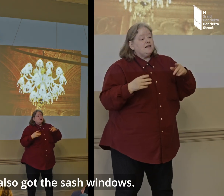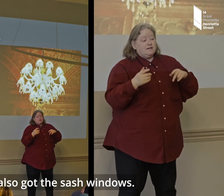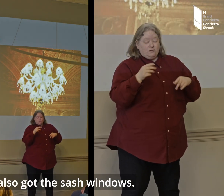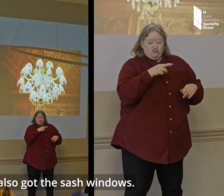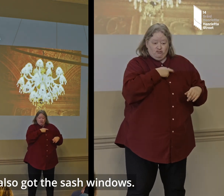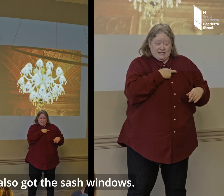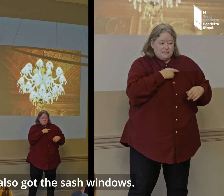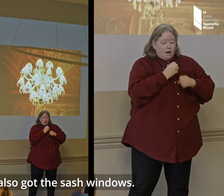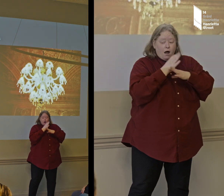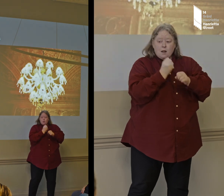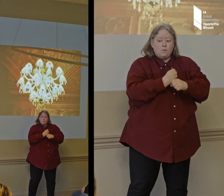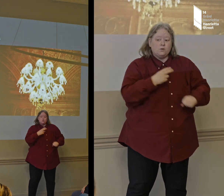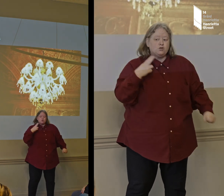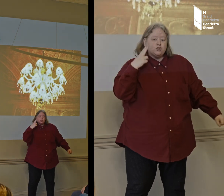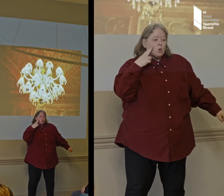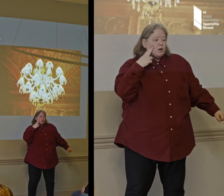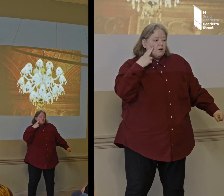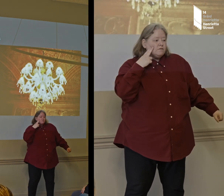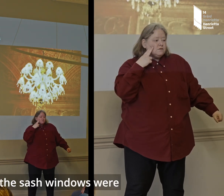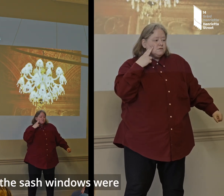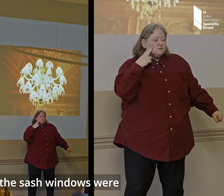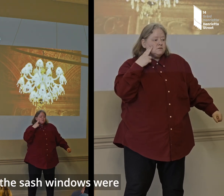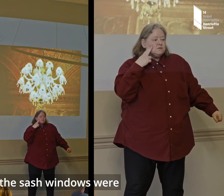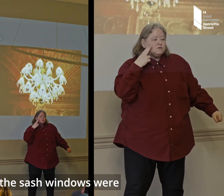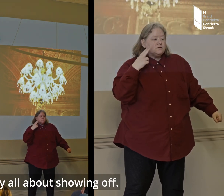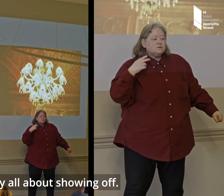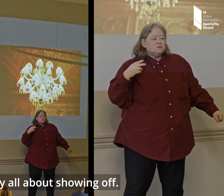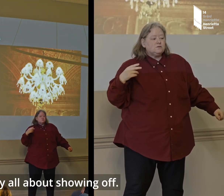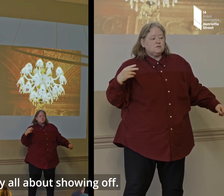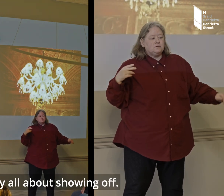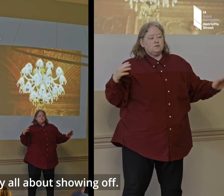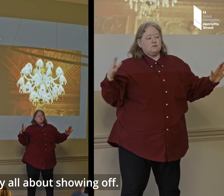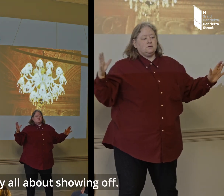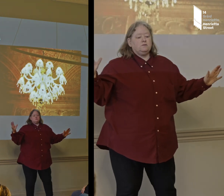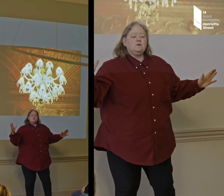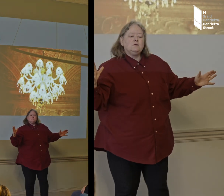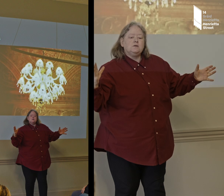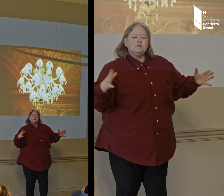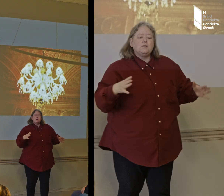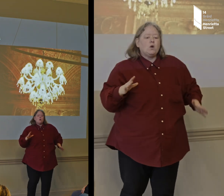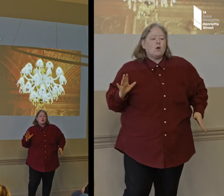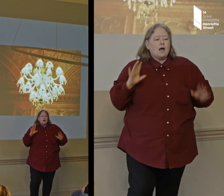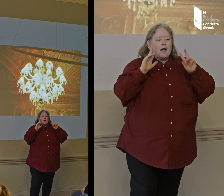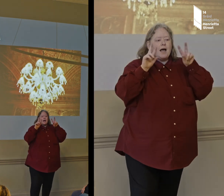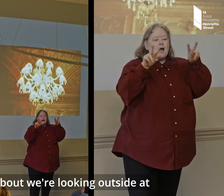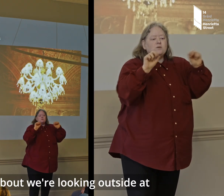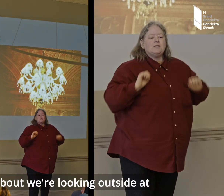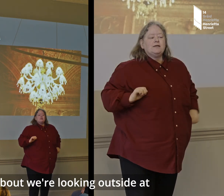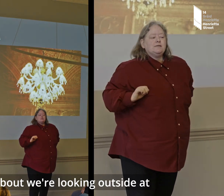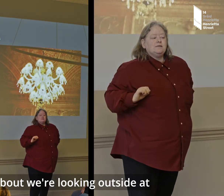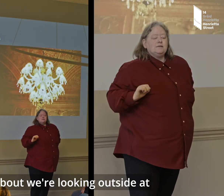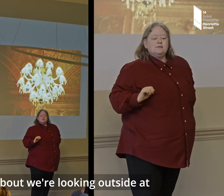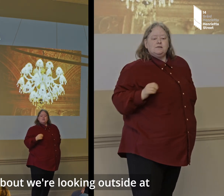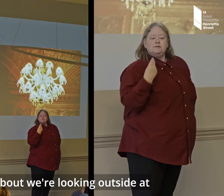also got the sash windows. And the sash windows were really all about showing off. It was all